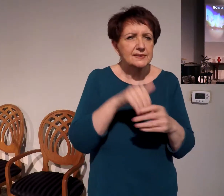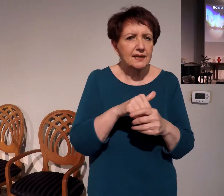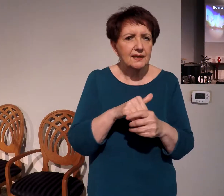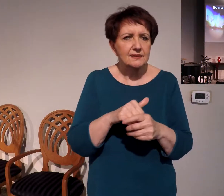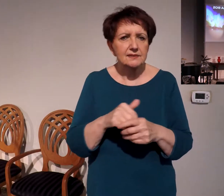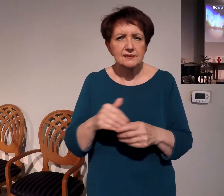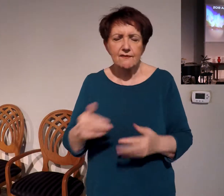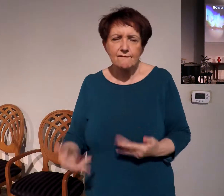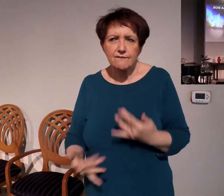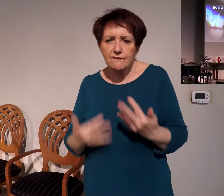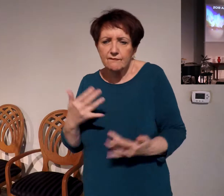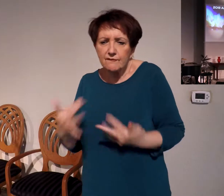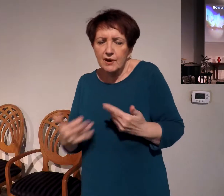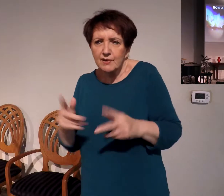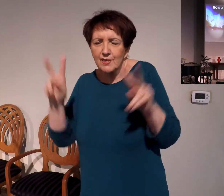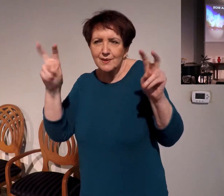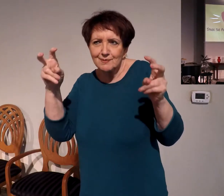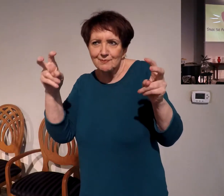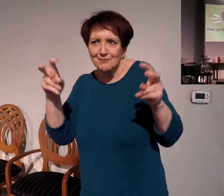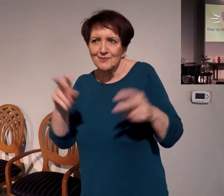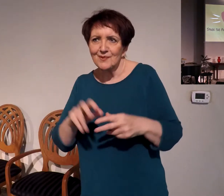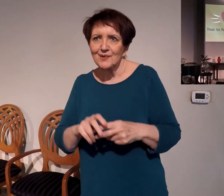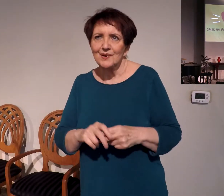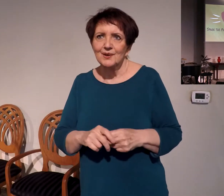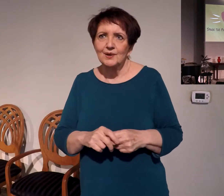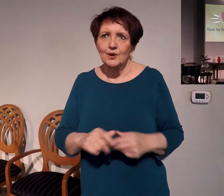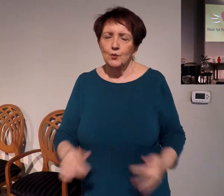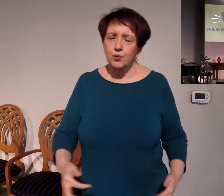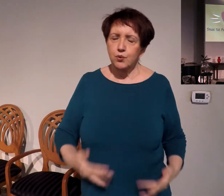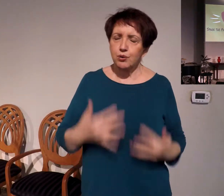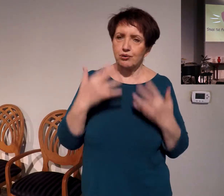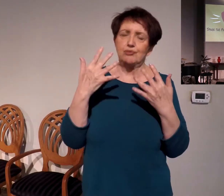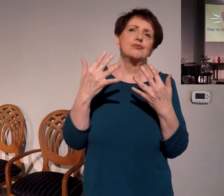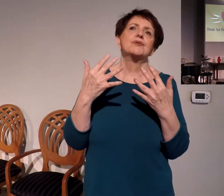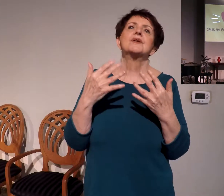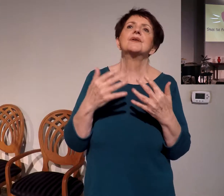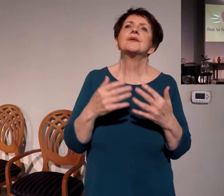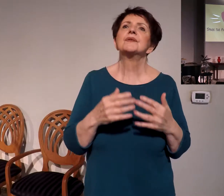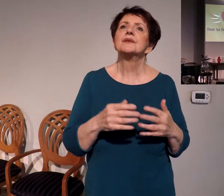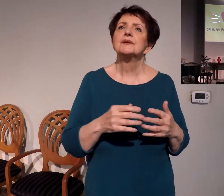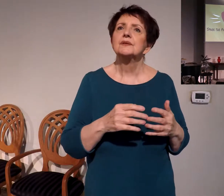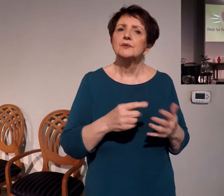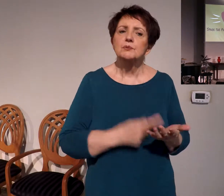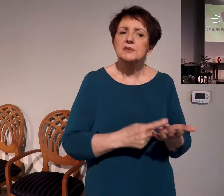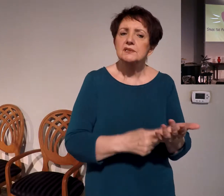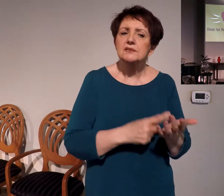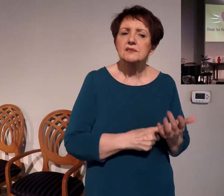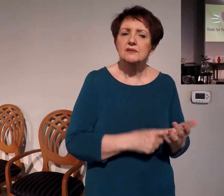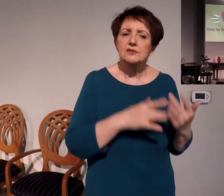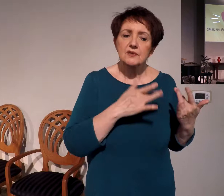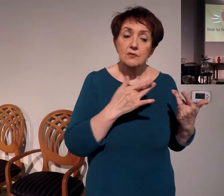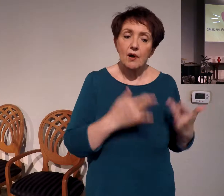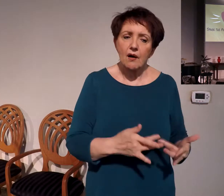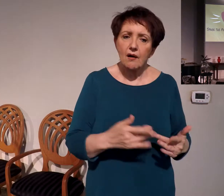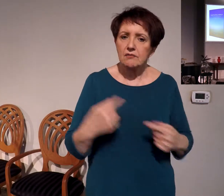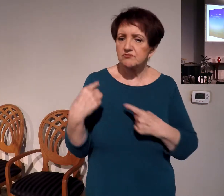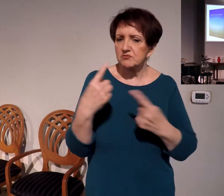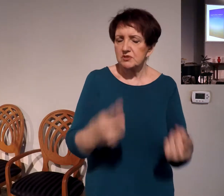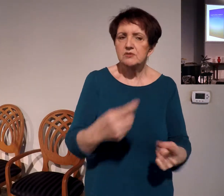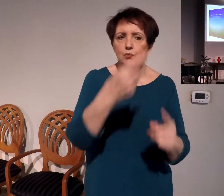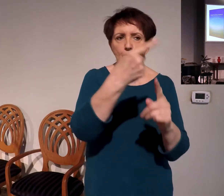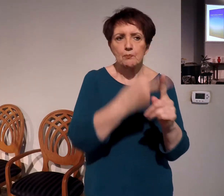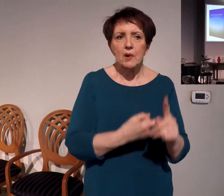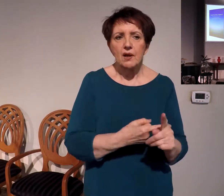theme, and it's like whoosh, right? And then we've been talking about Spark the Passion of Your Heart all month. And we're using our book,